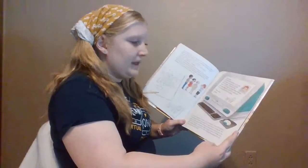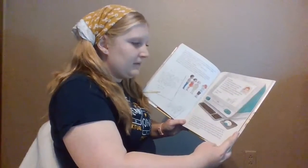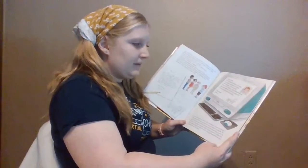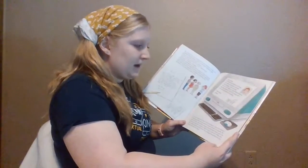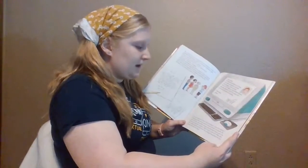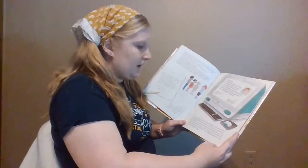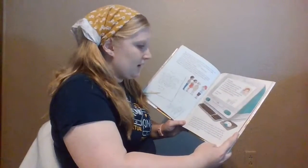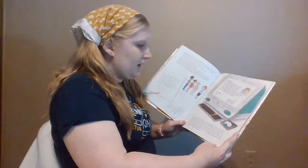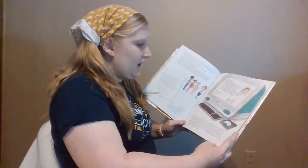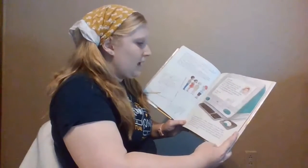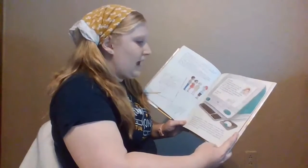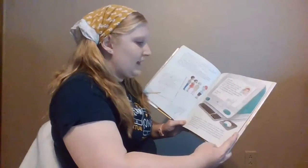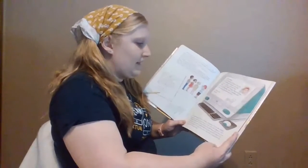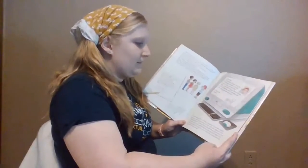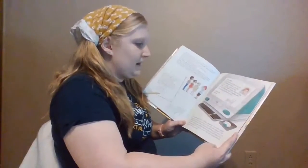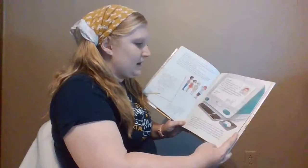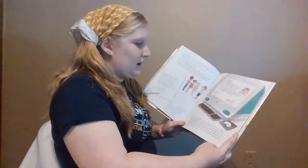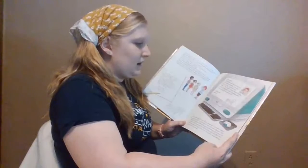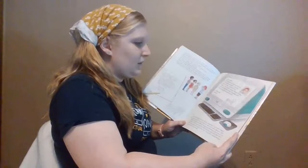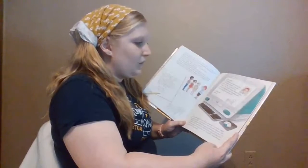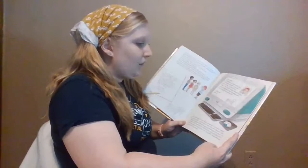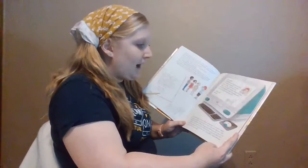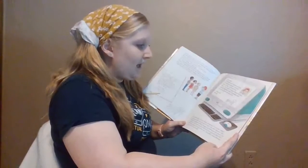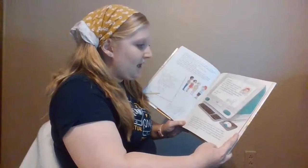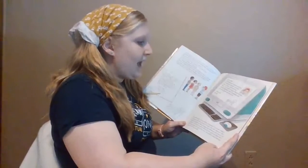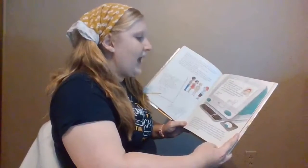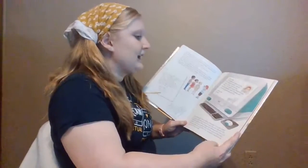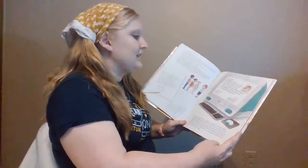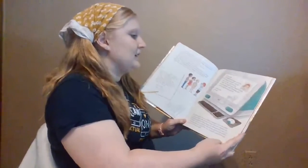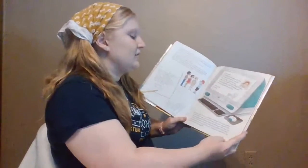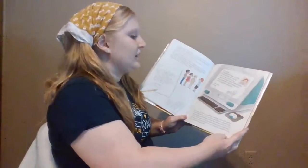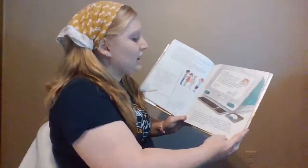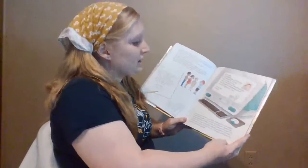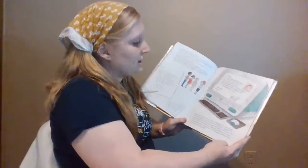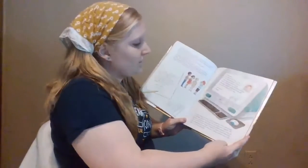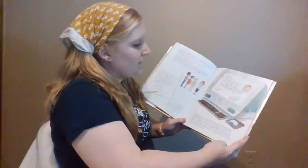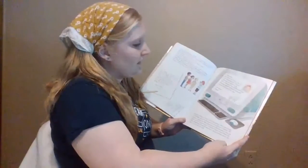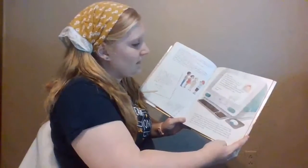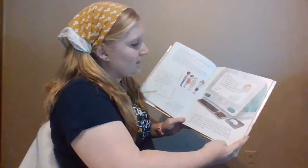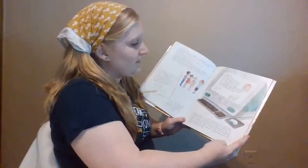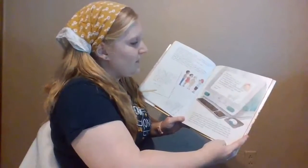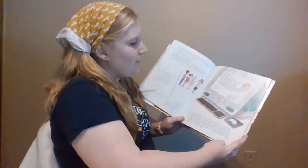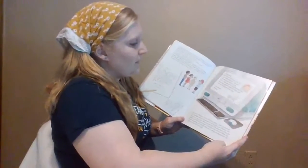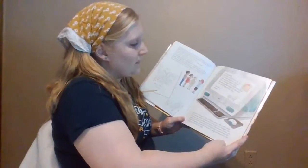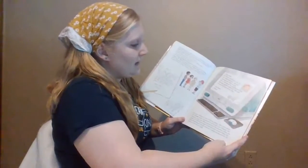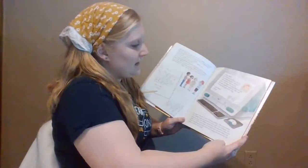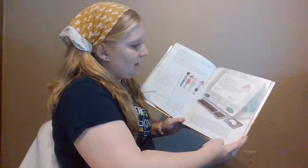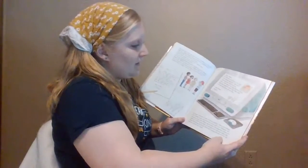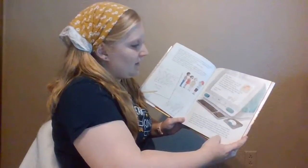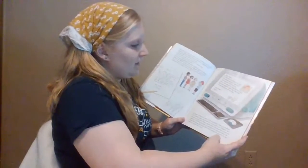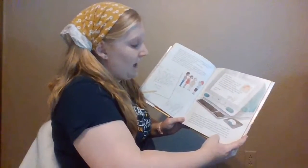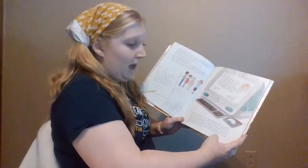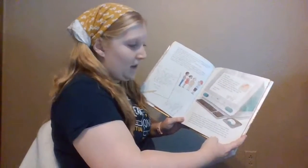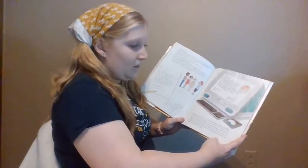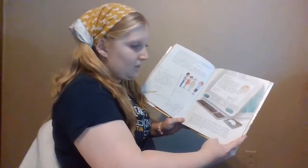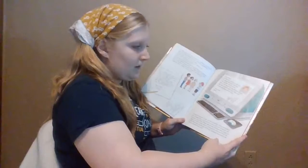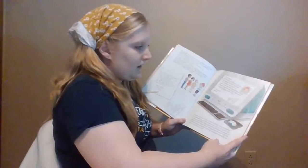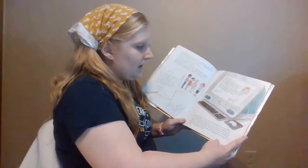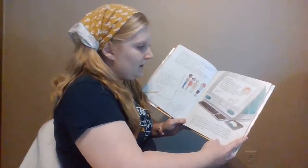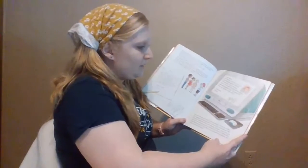play with my dog. I love my dog. Why? I can teach my dog different things. We play together. How? He